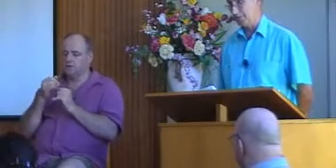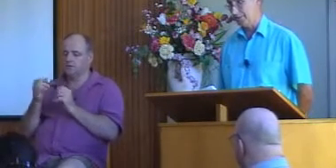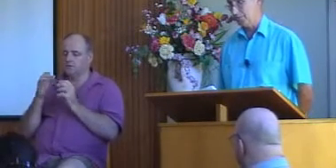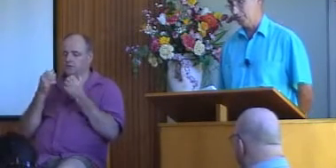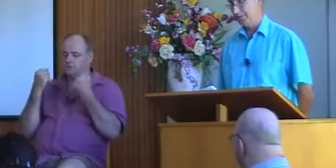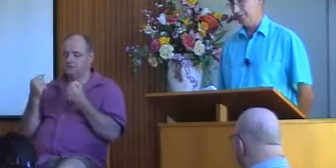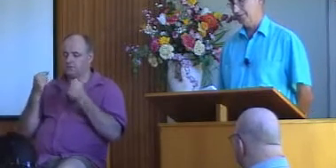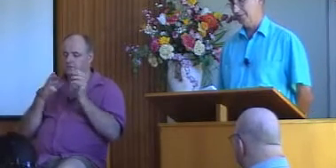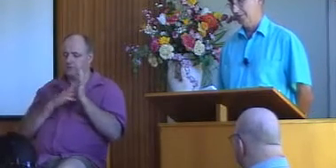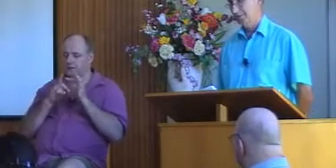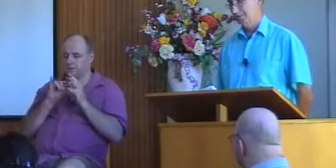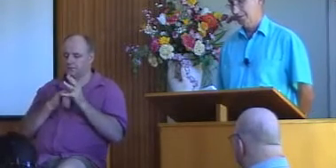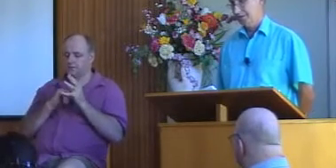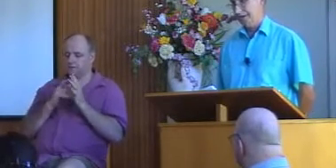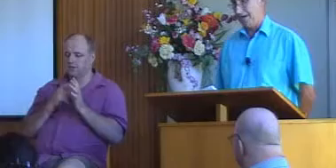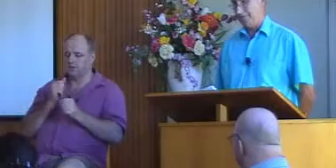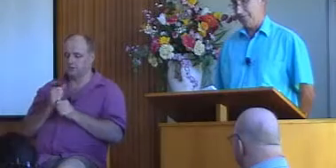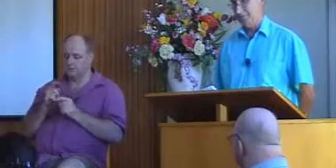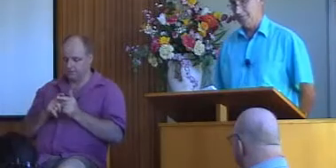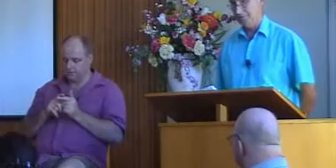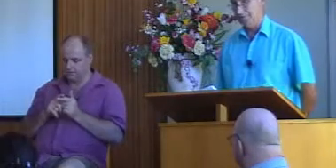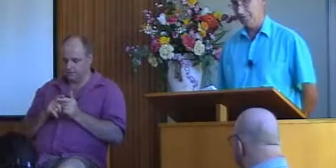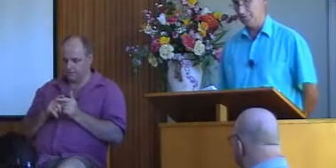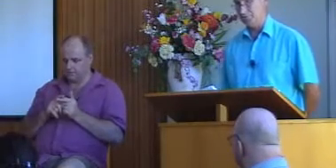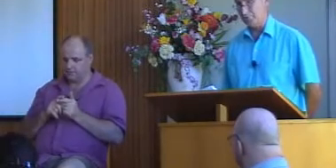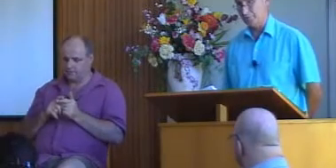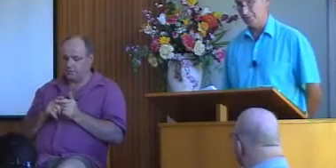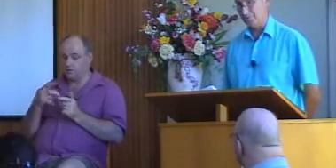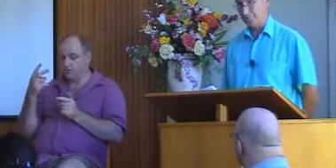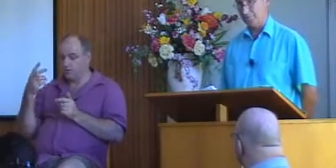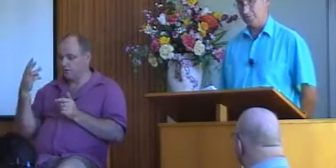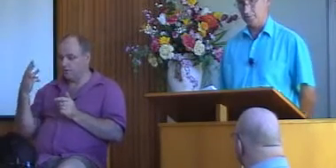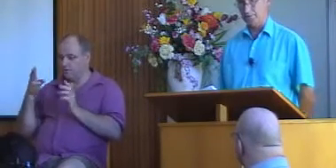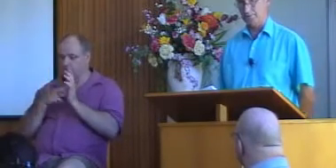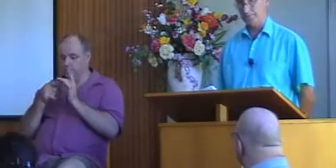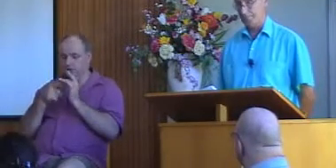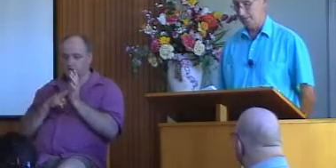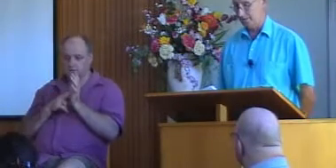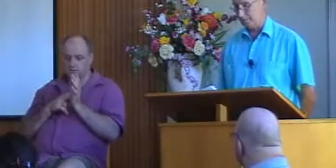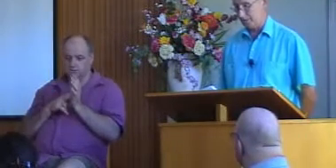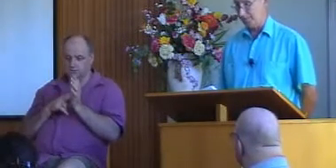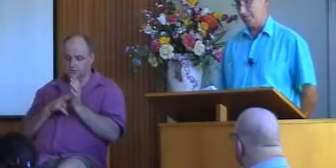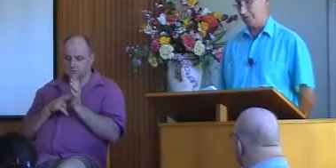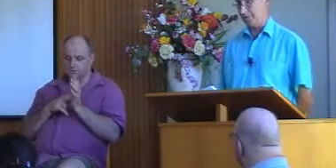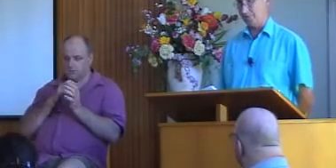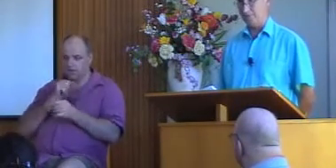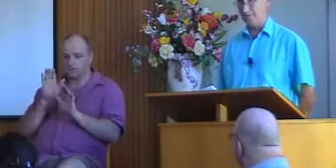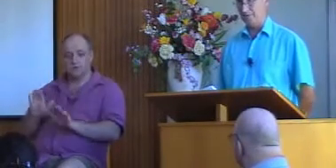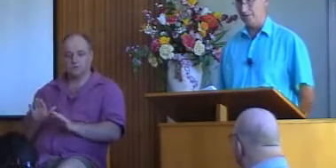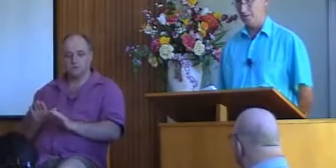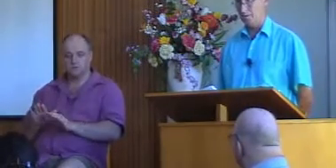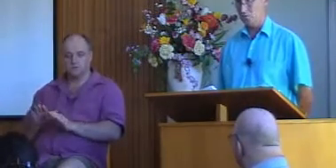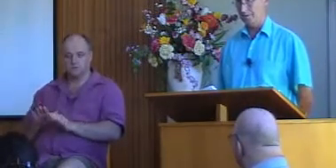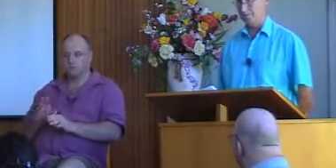thought Billy Graham would be. And after only 2 or 3 minutes into his talk, he stopped and said, somebody